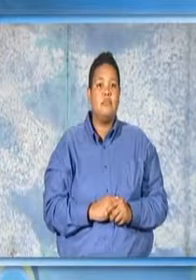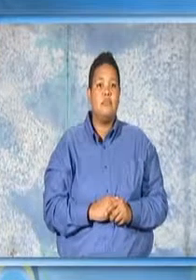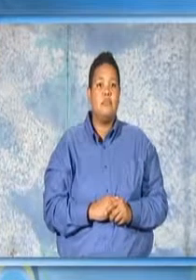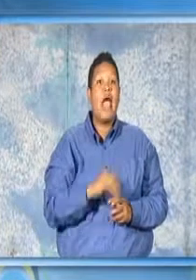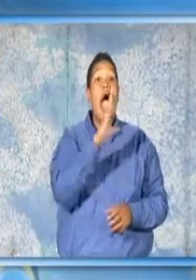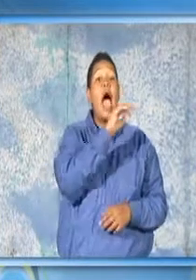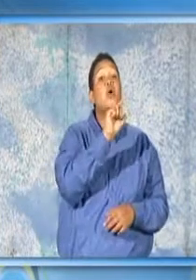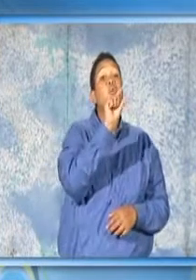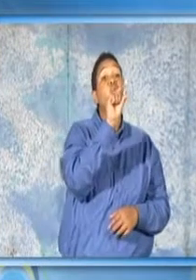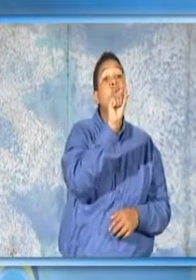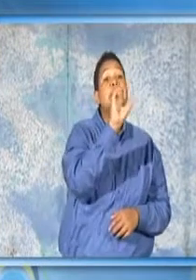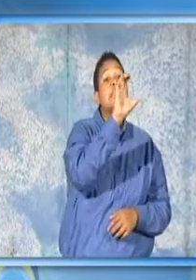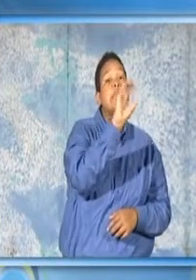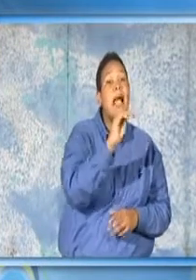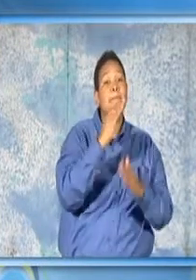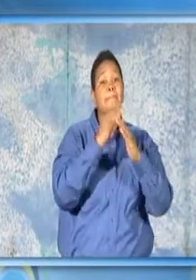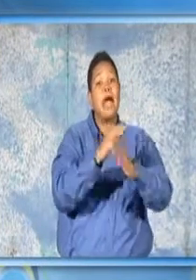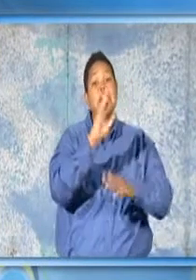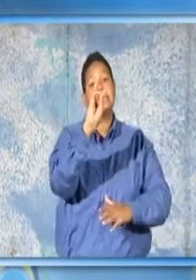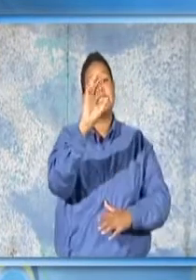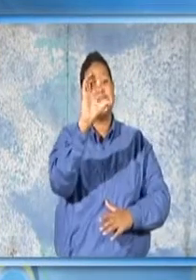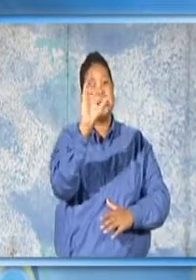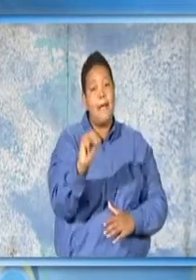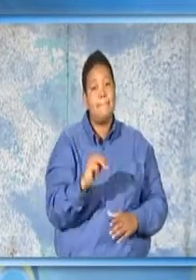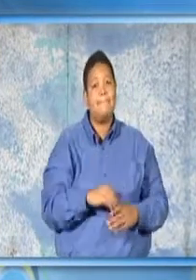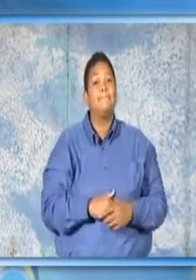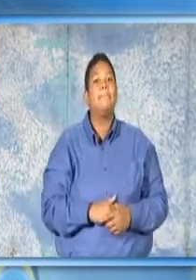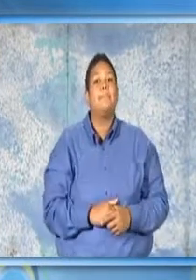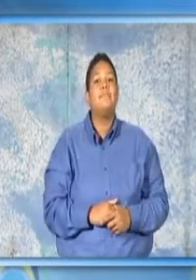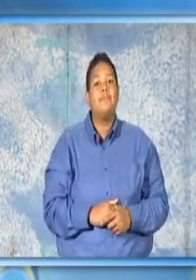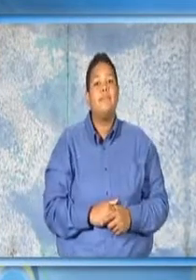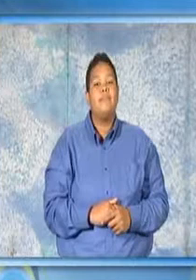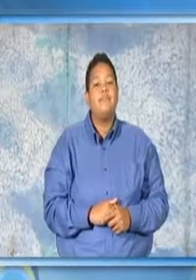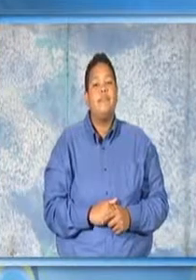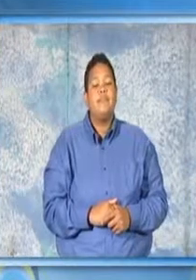and 20 centimeters by 6 centimeters.